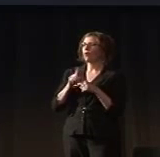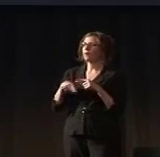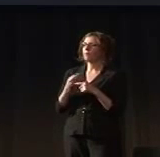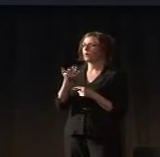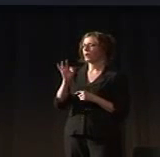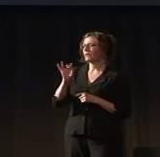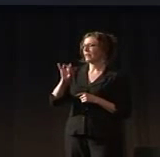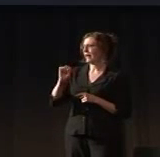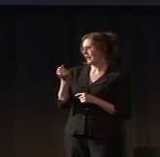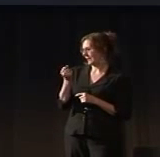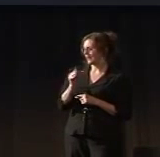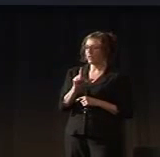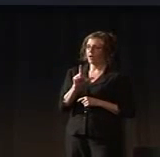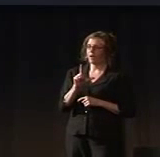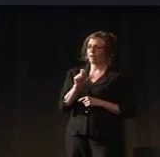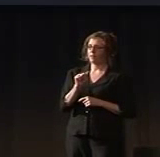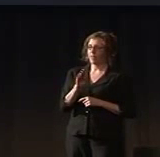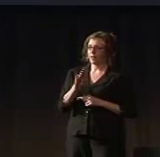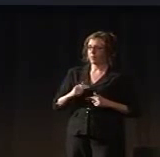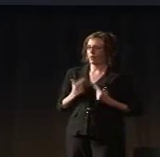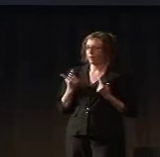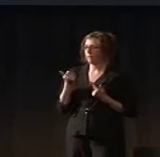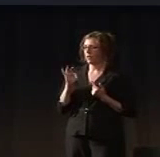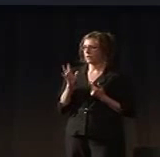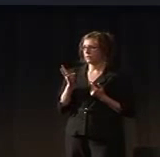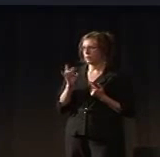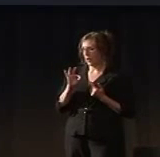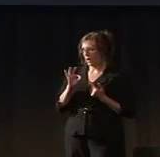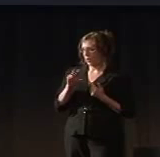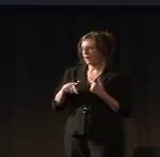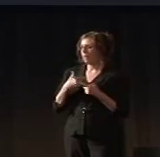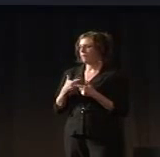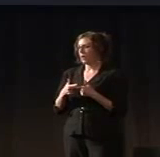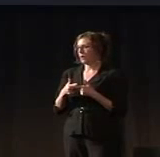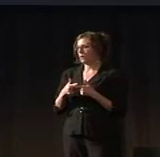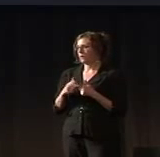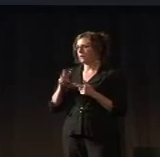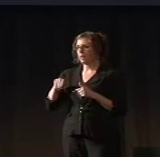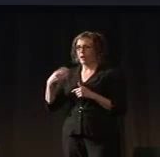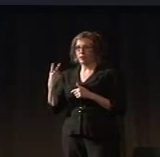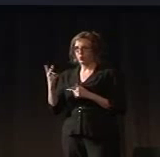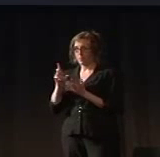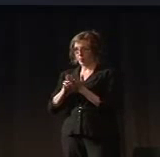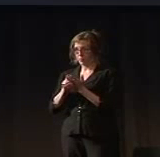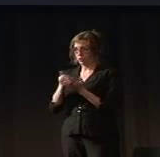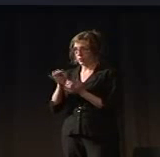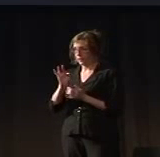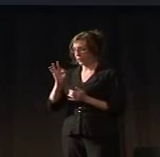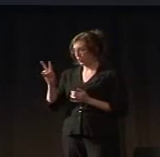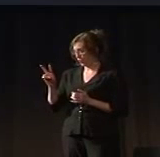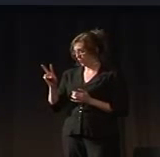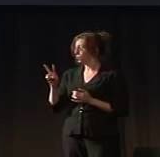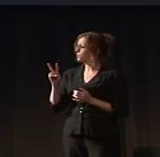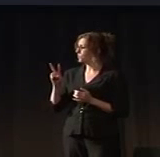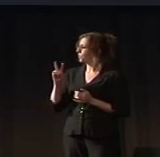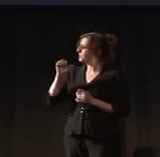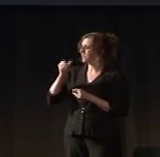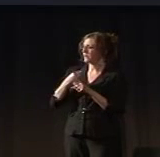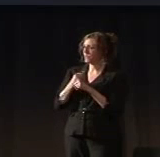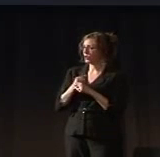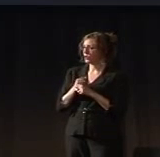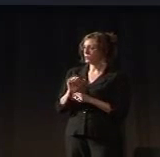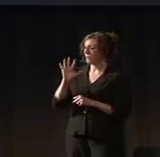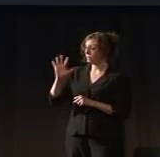Laboratory Life in 1979 through Al Rami, published first in 1992. So just over a decade, five really